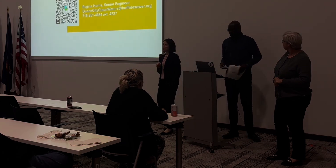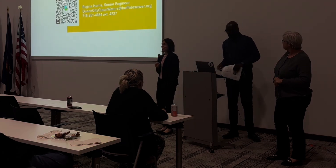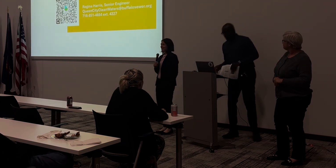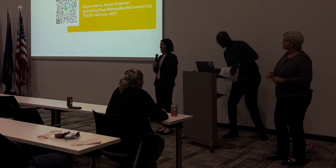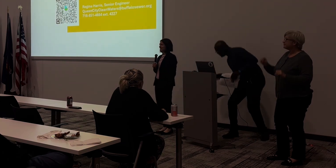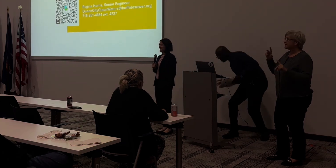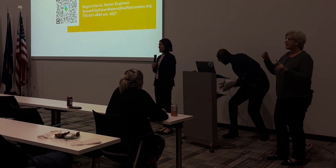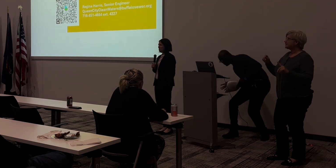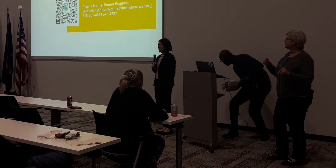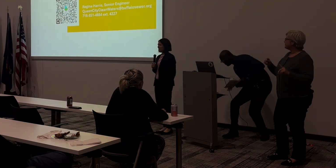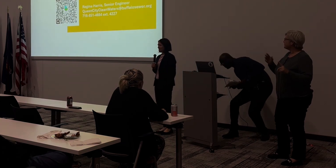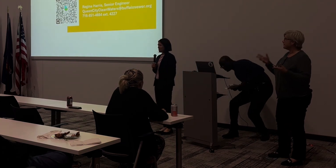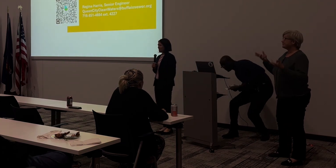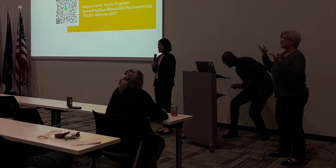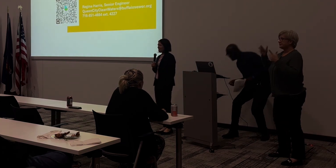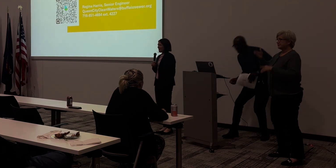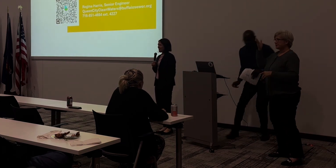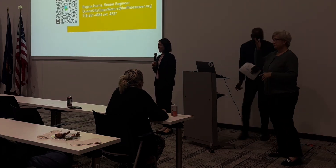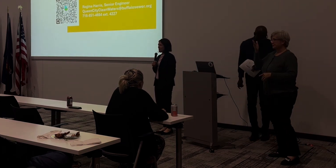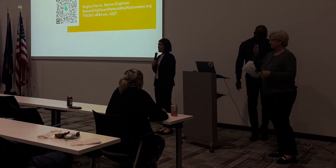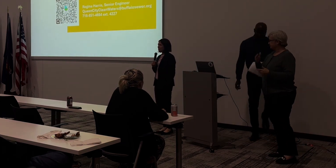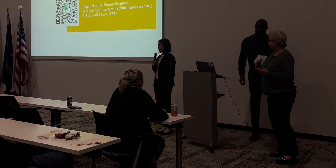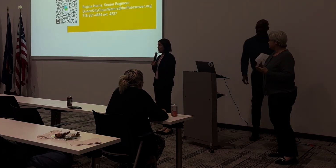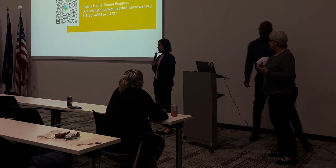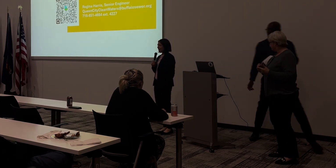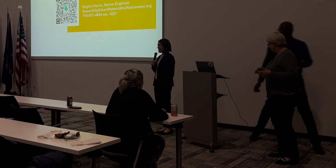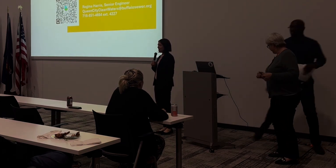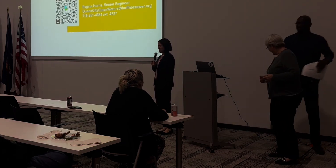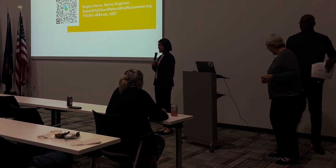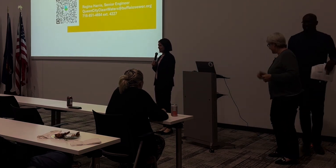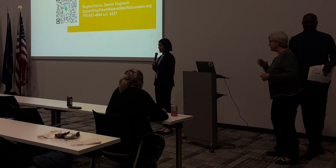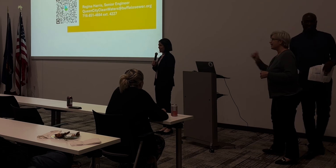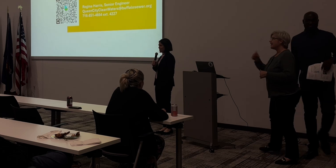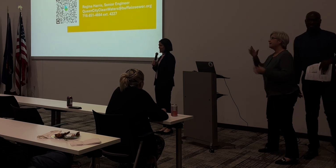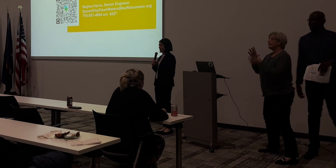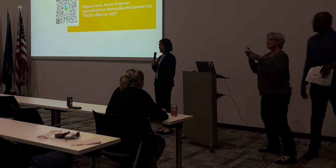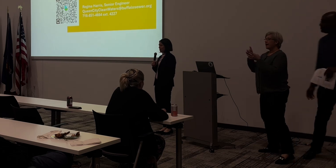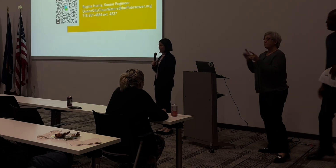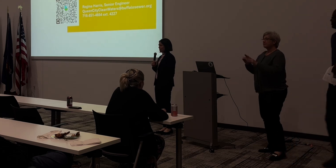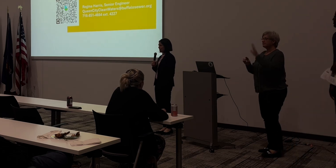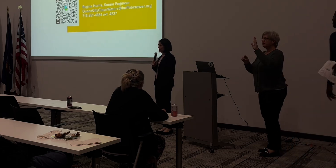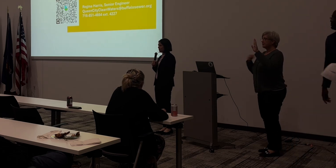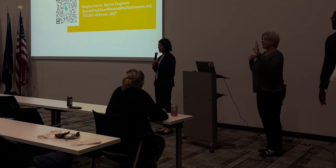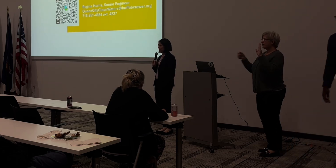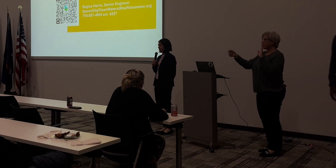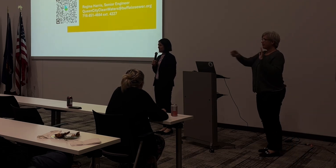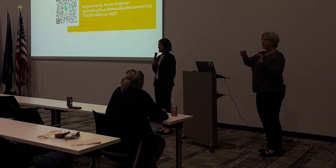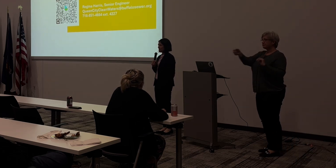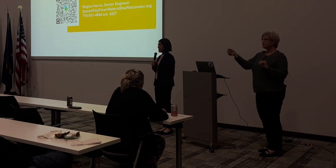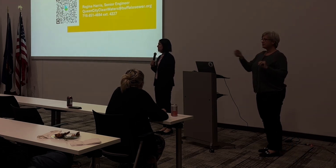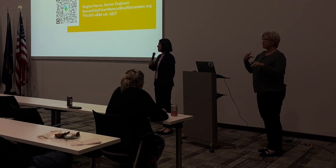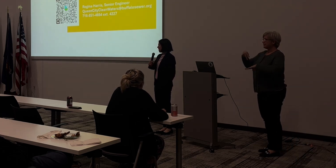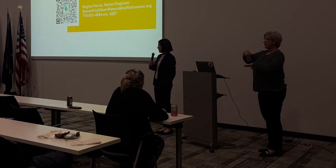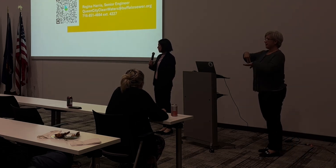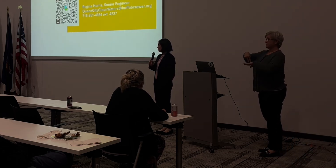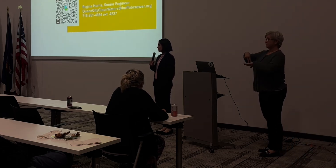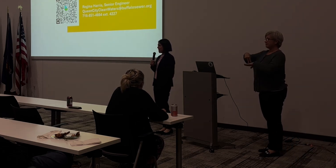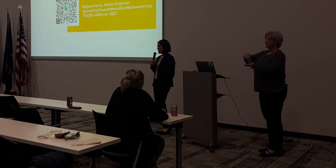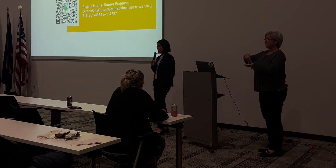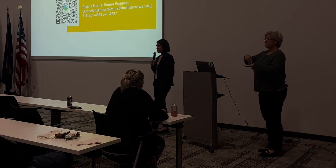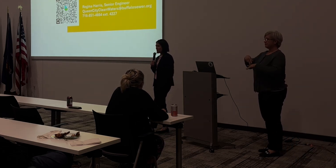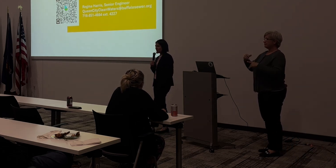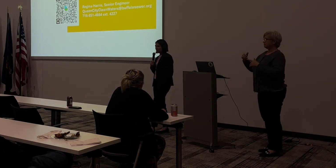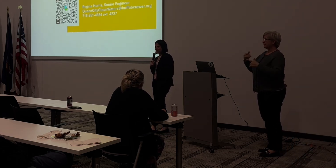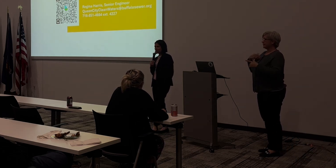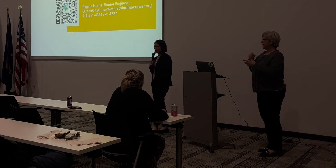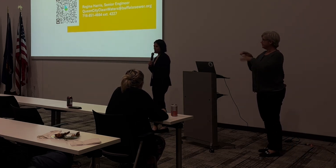All right, so that is the end of the presentation. So if anyone had a comment that they wanted to make, we can walk around with a microphone. You can stand up. Since we